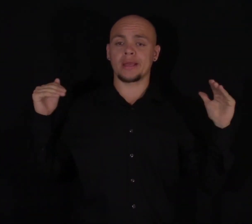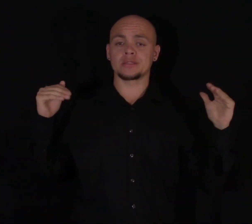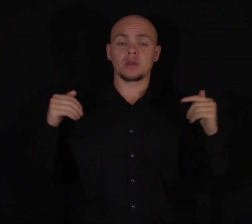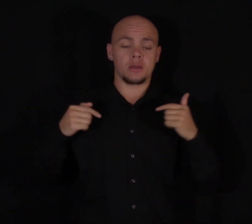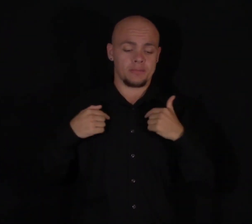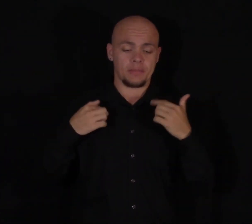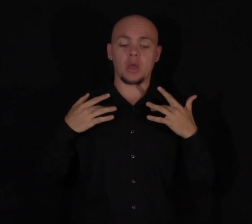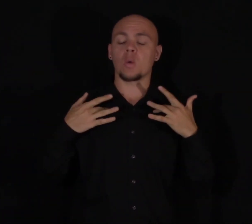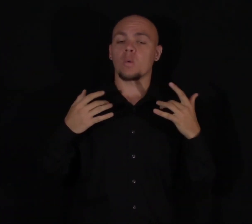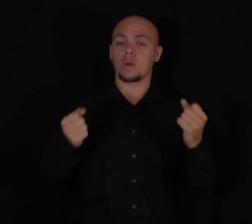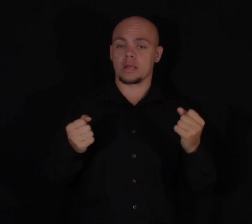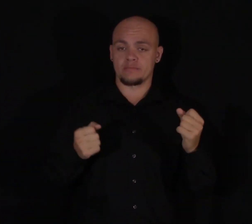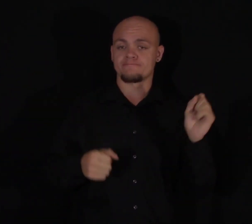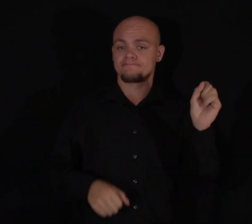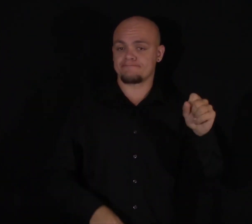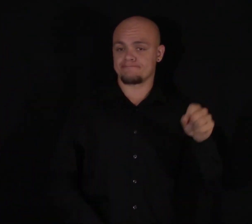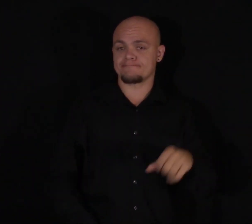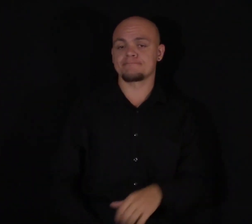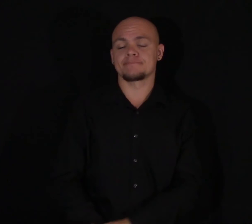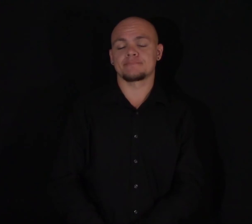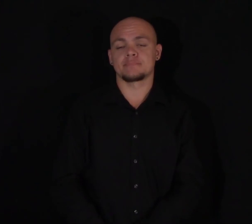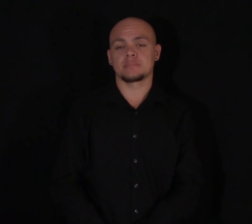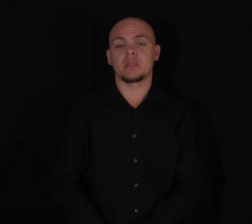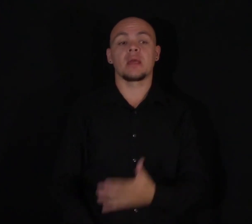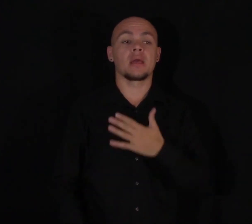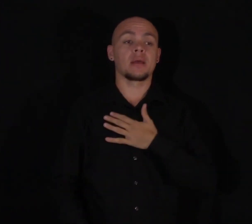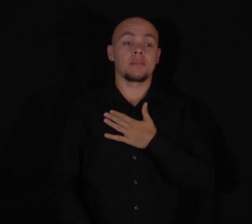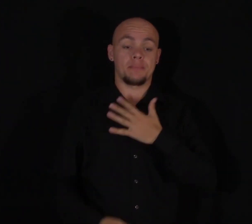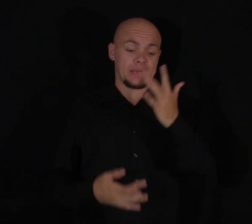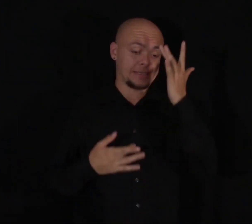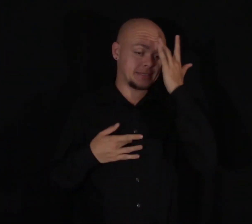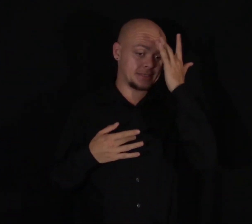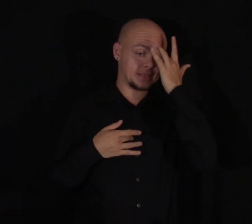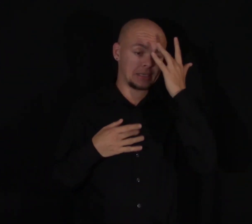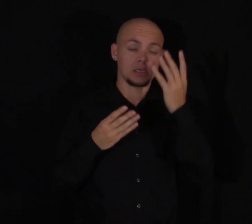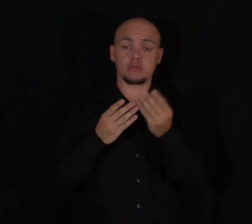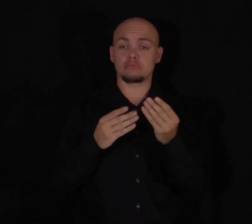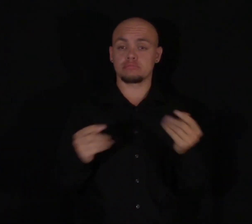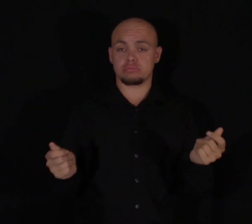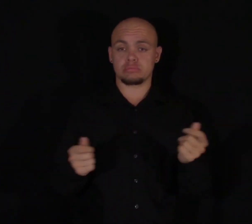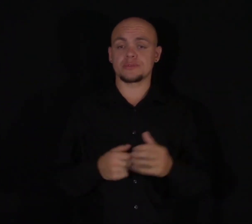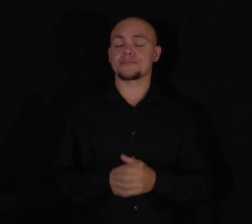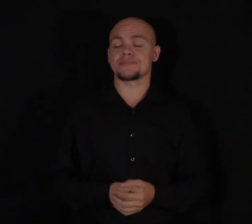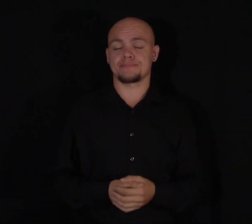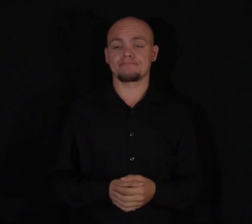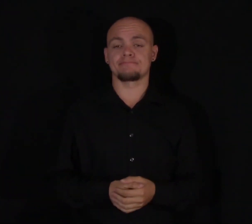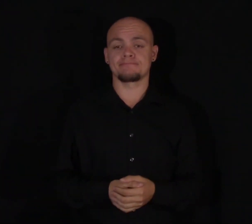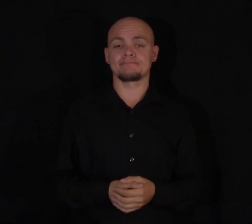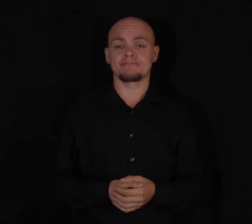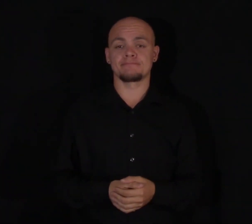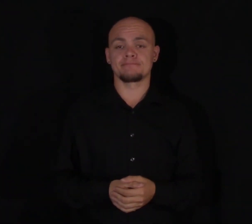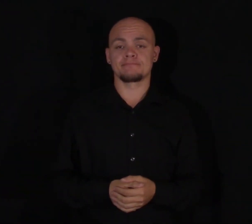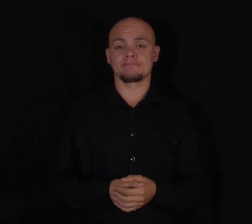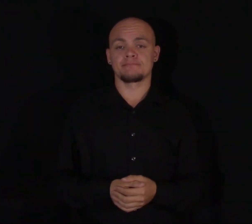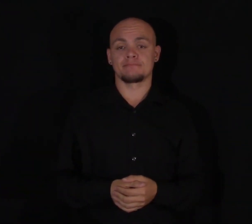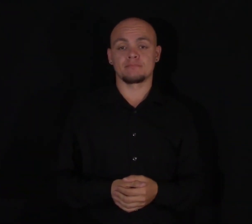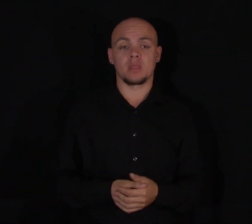recovered my health. As my sickness quitted me, I was absorbed by a gloomy and black melancholy